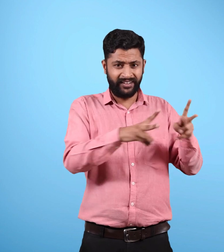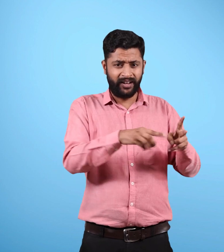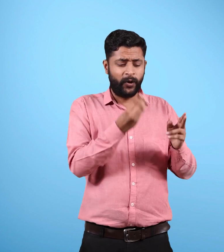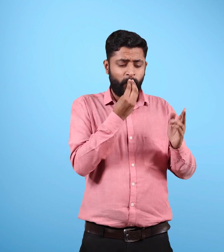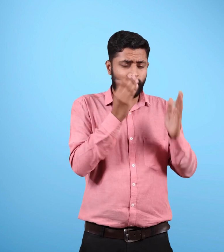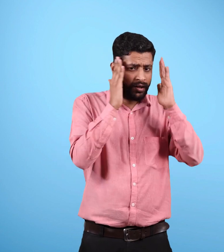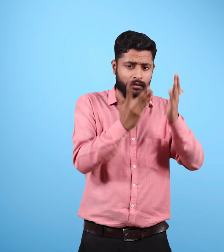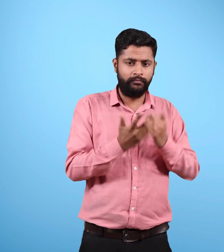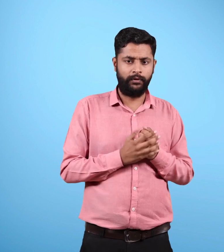carnivores,